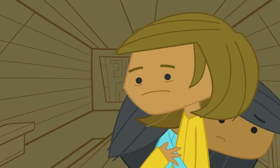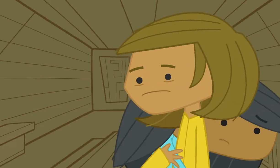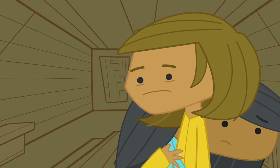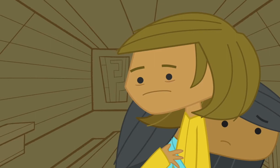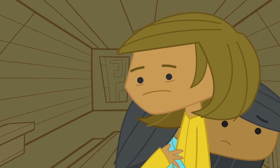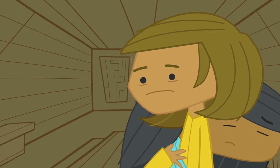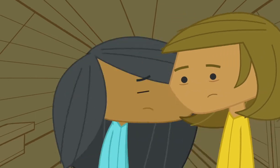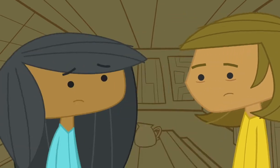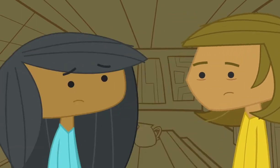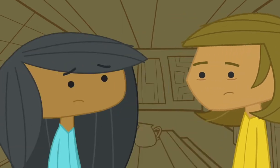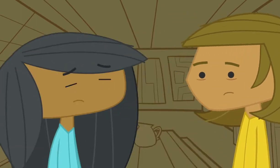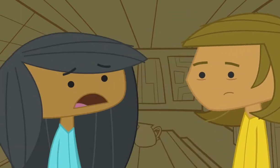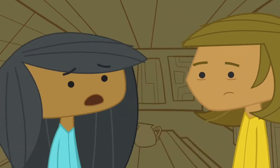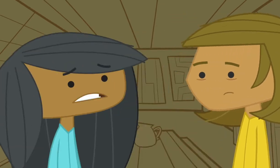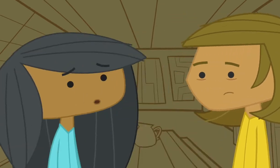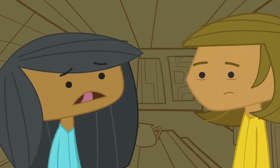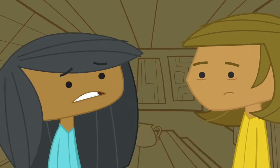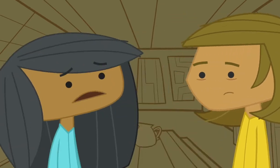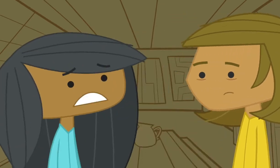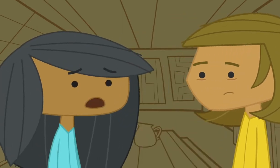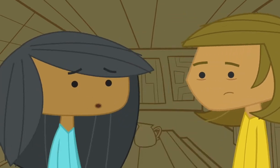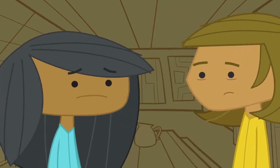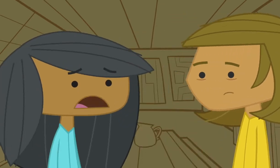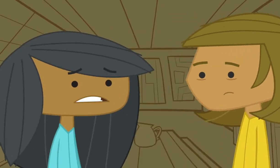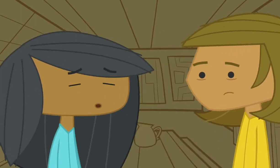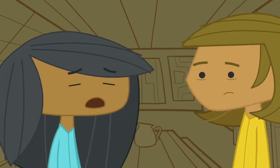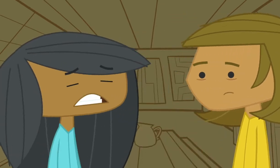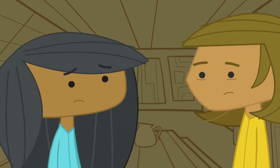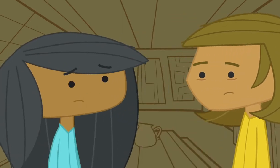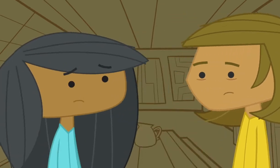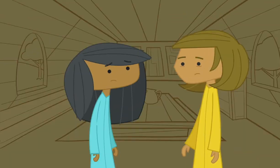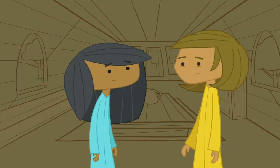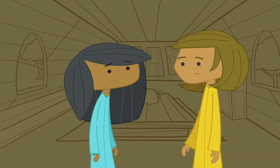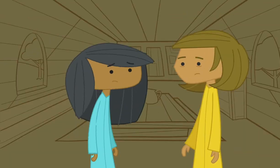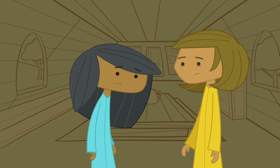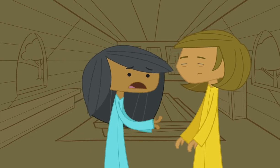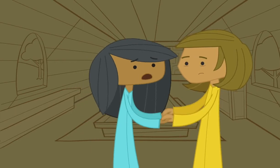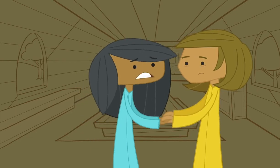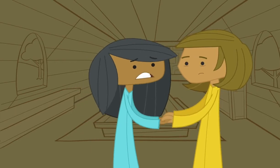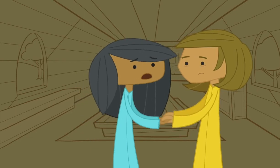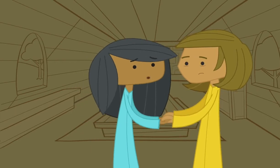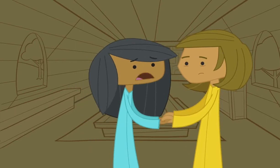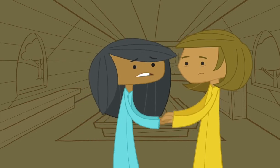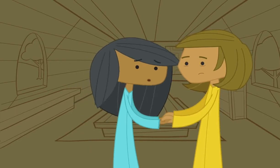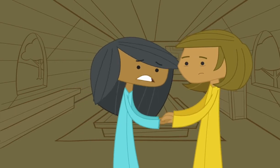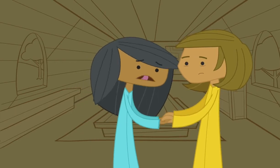Moab, but Ruth wouldn't leave Naomi, no matter what. In fact, she wanted to go back to Israel with